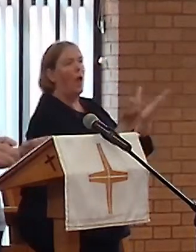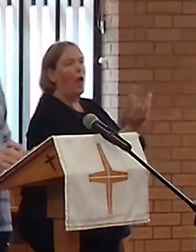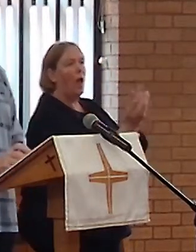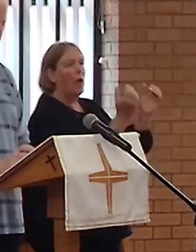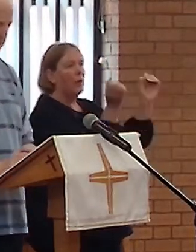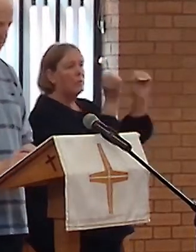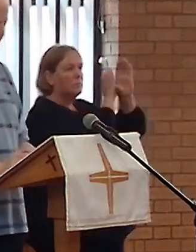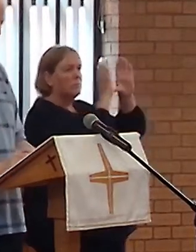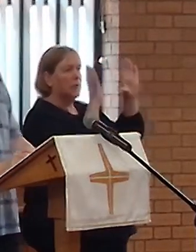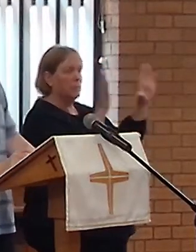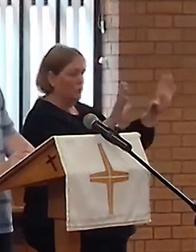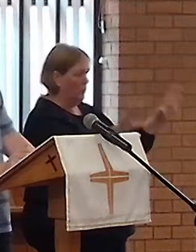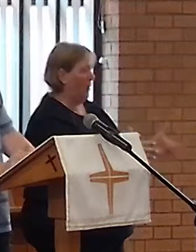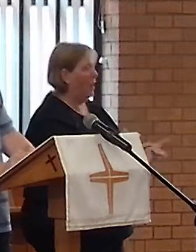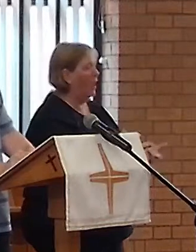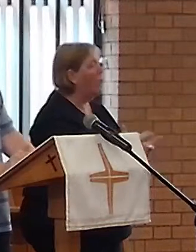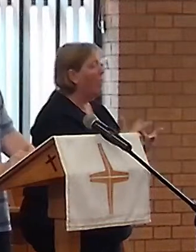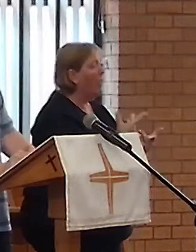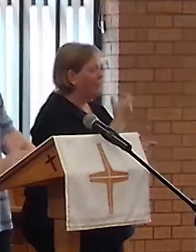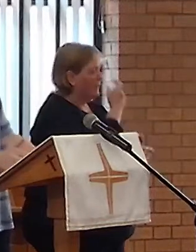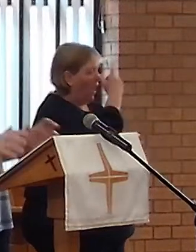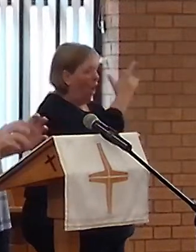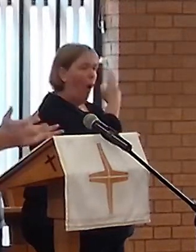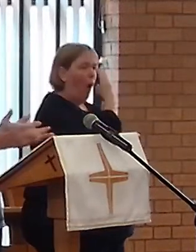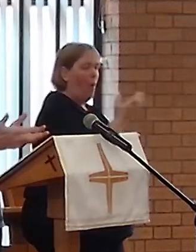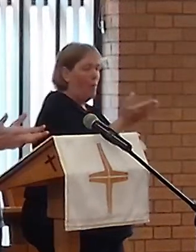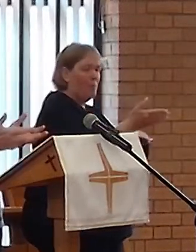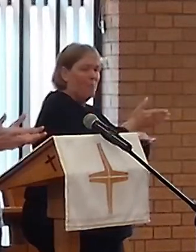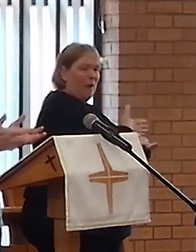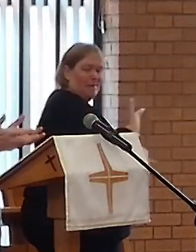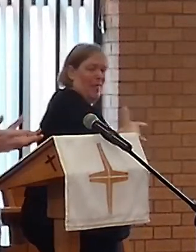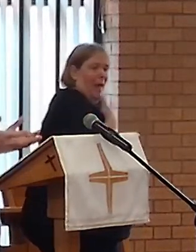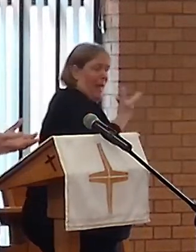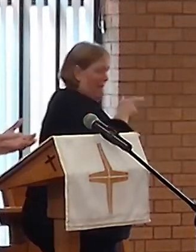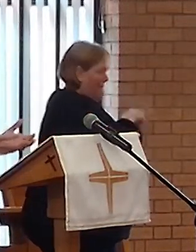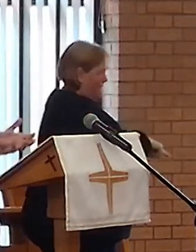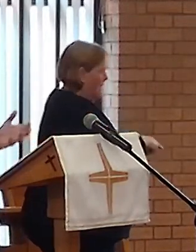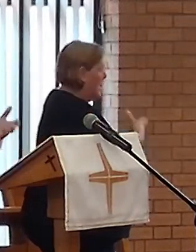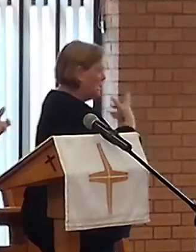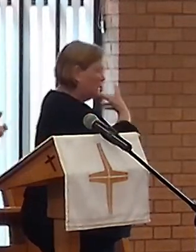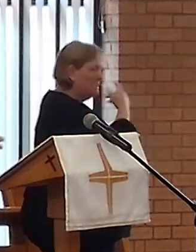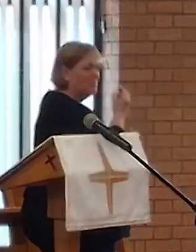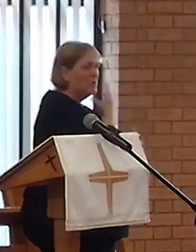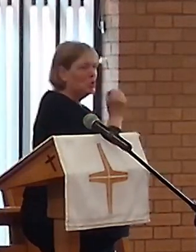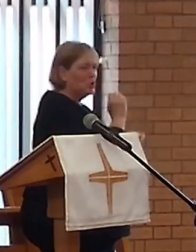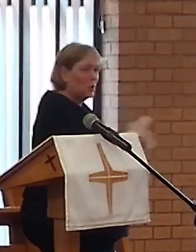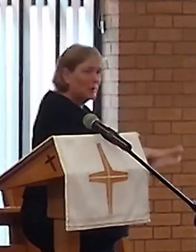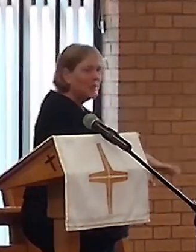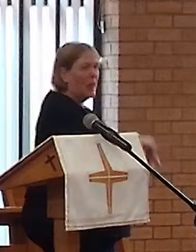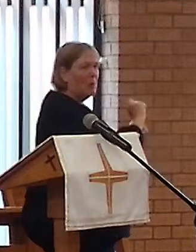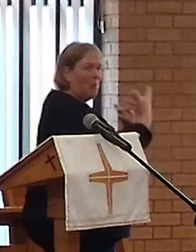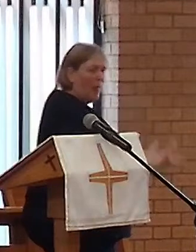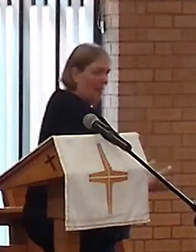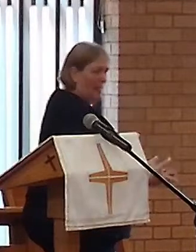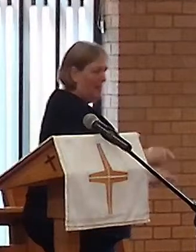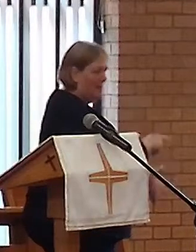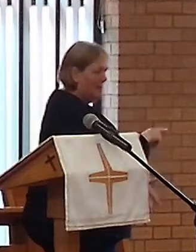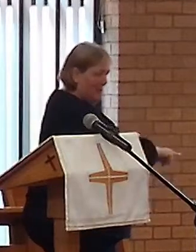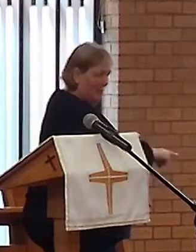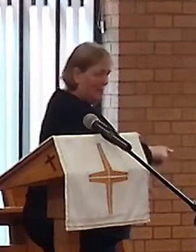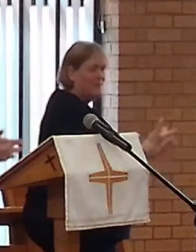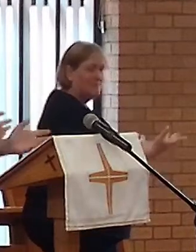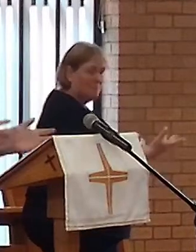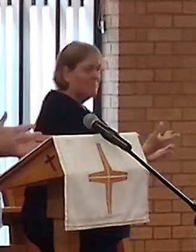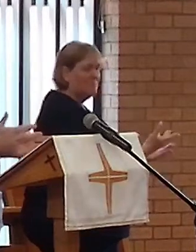the futility of the old life of those outside Christ, represented by the Gentiles. He